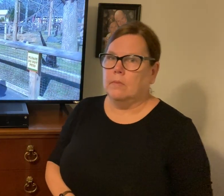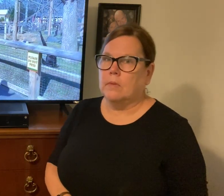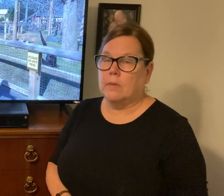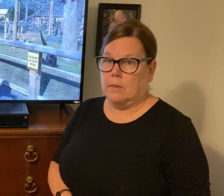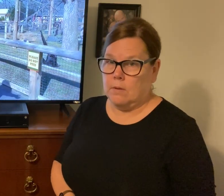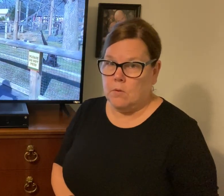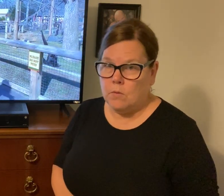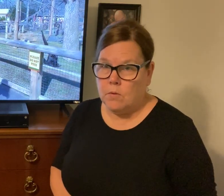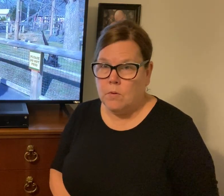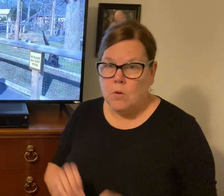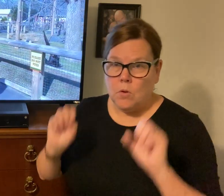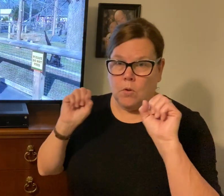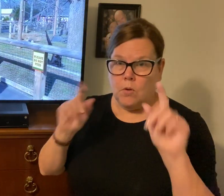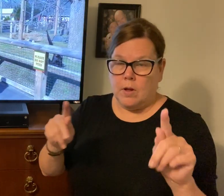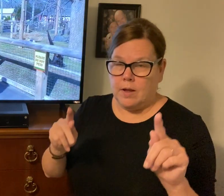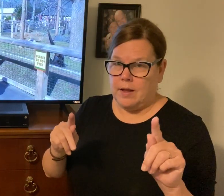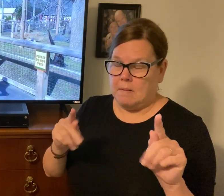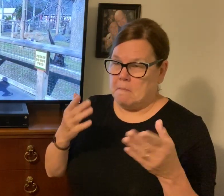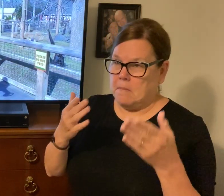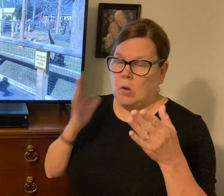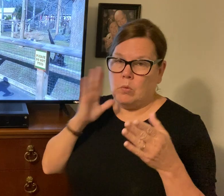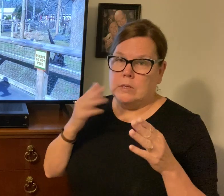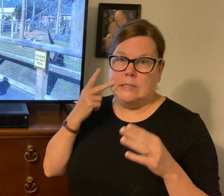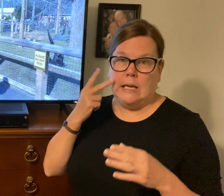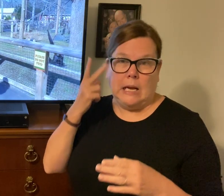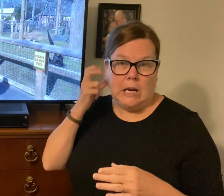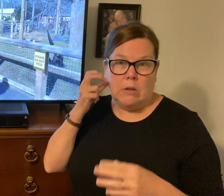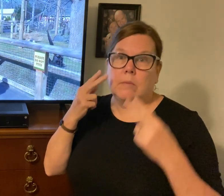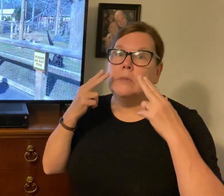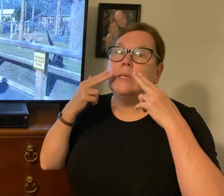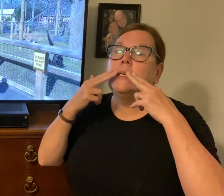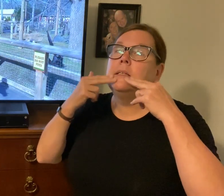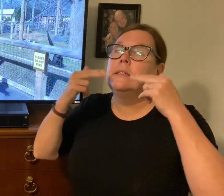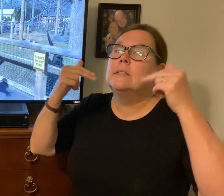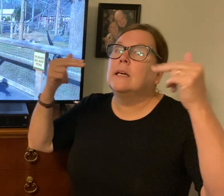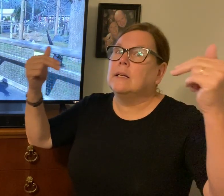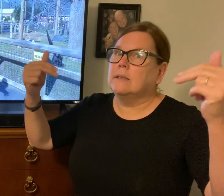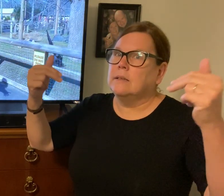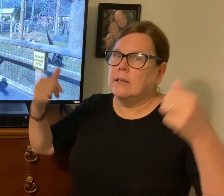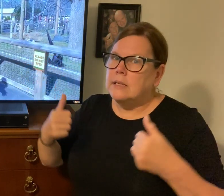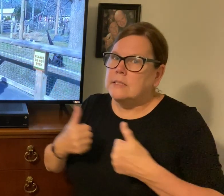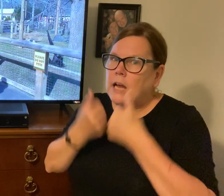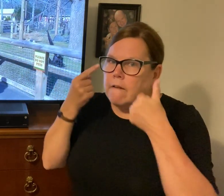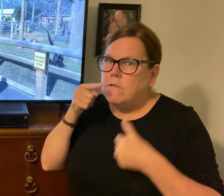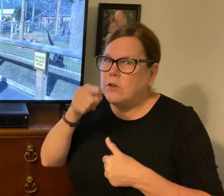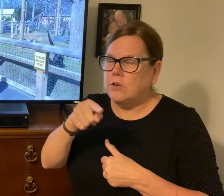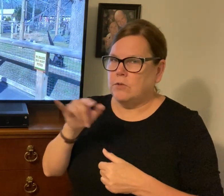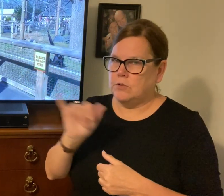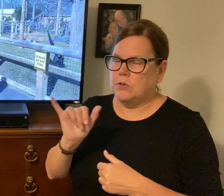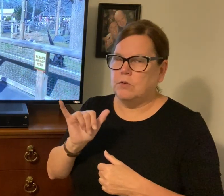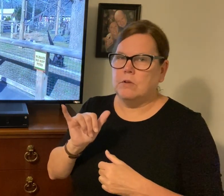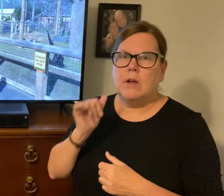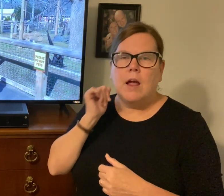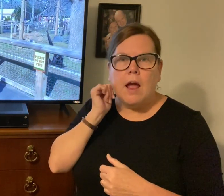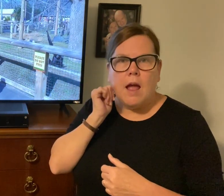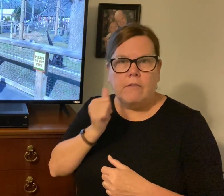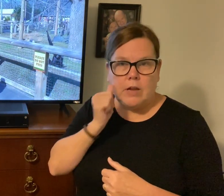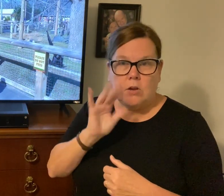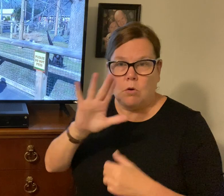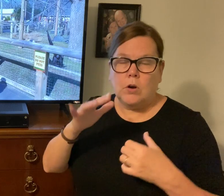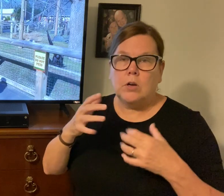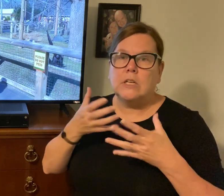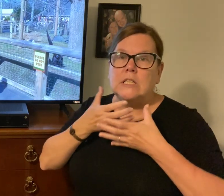All right, so you guys are going to get a chance to hear them sing. We have a challenge for you, as you will every day, and your challenge